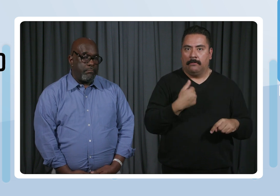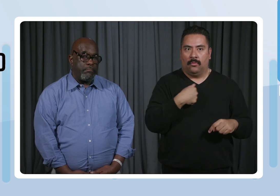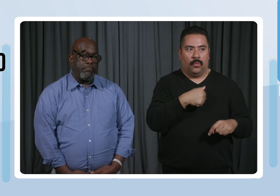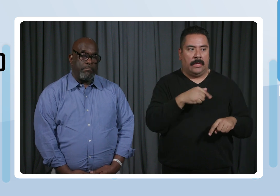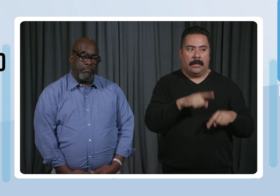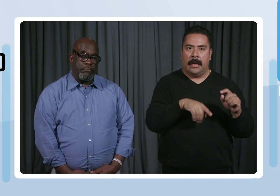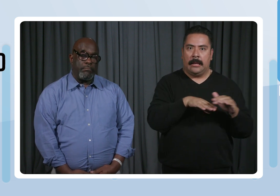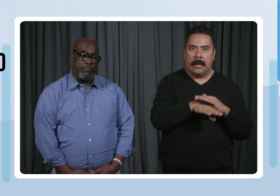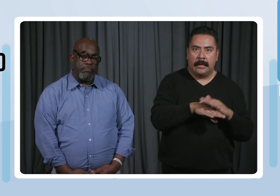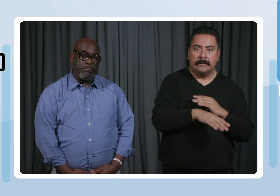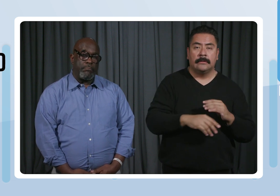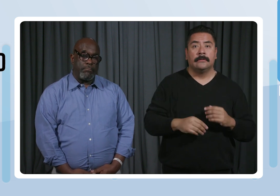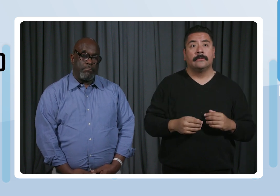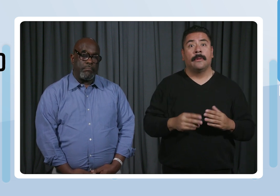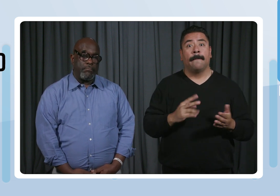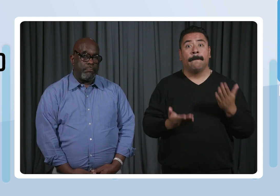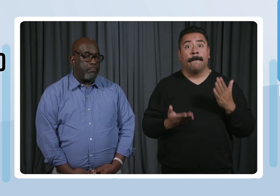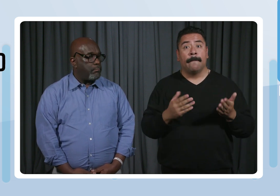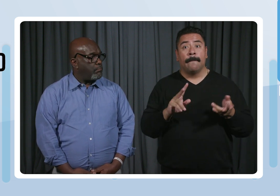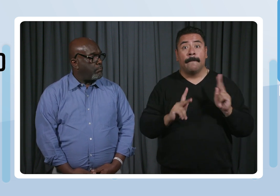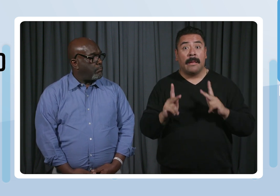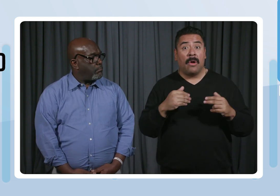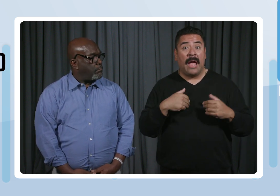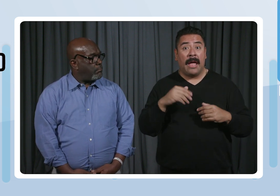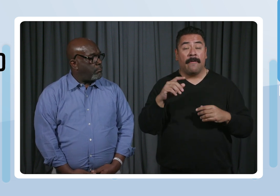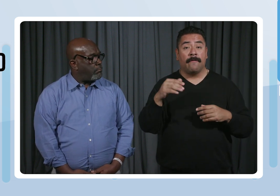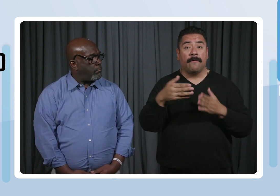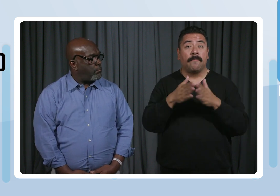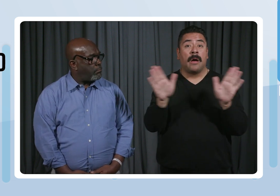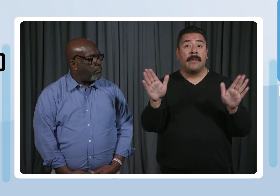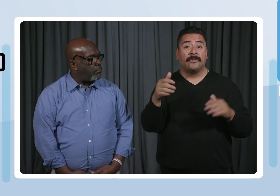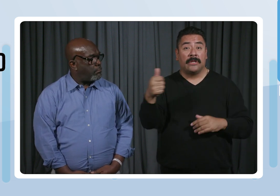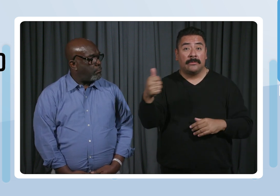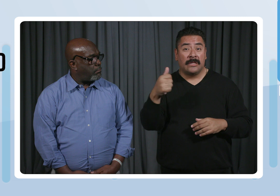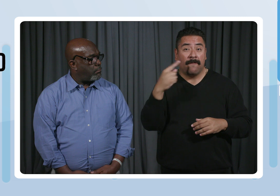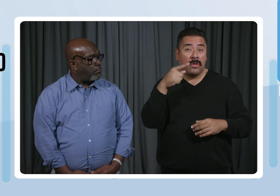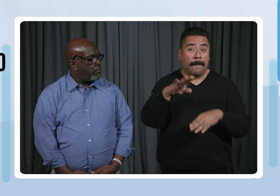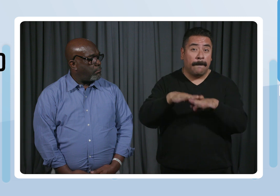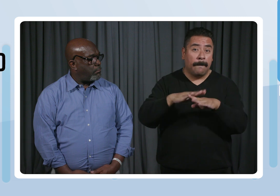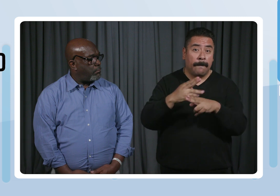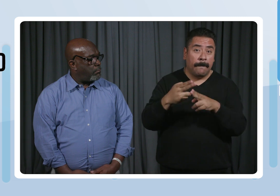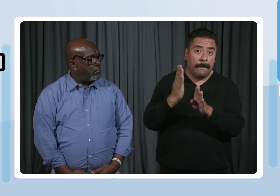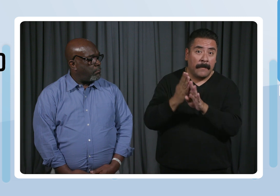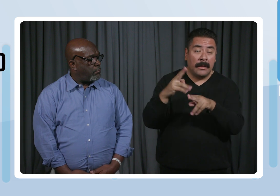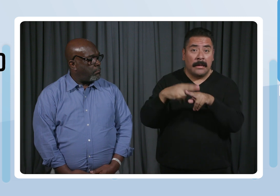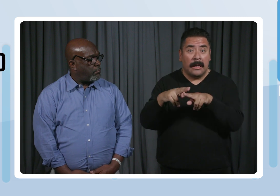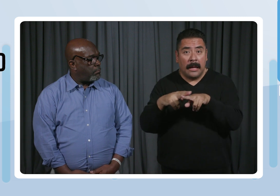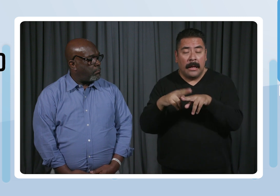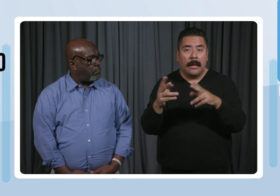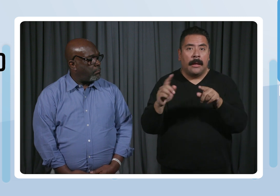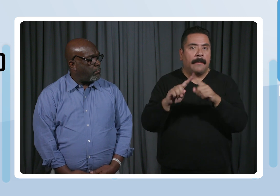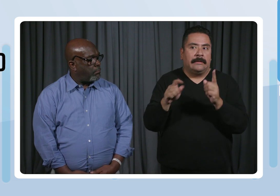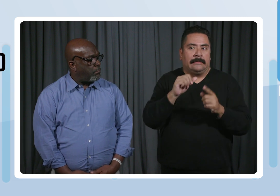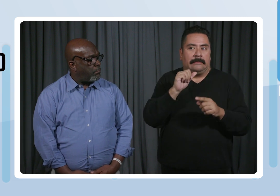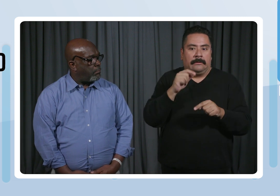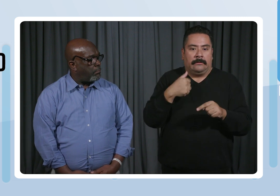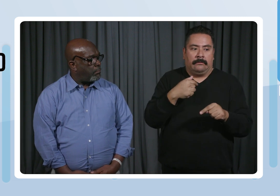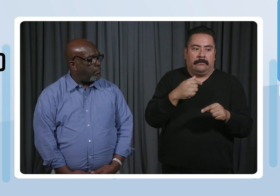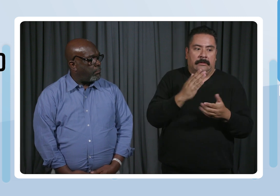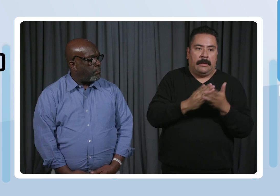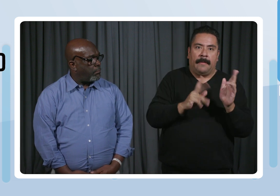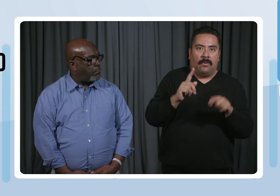inaccessible. Either people technically have public transportation available to them, but not in a way that is